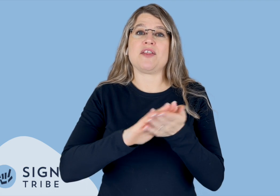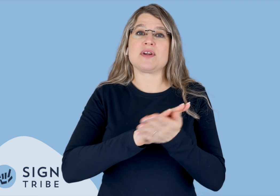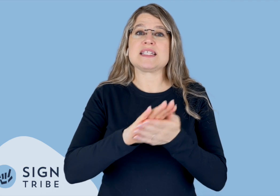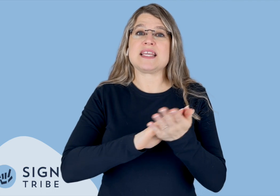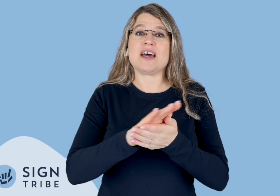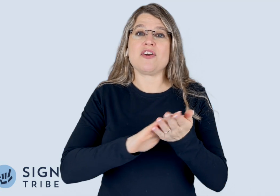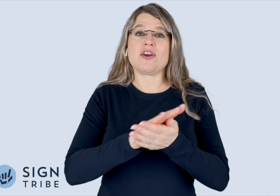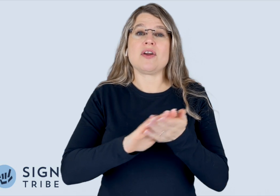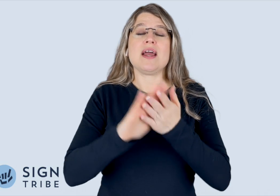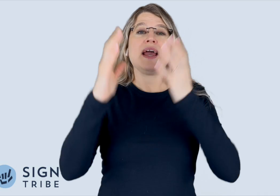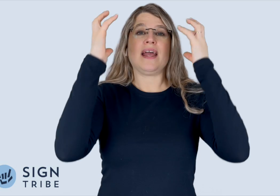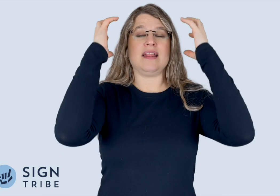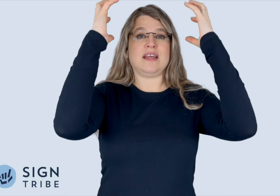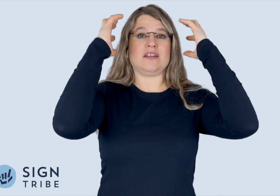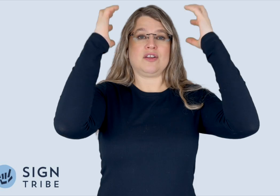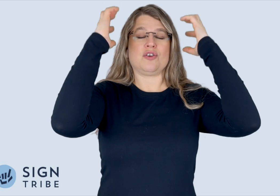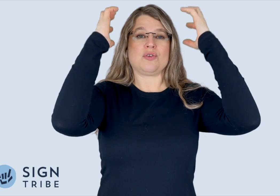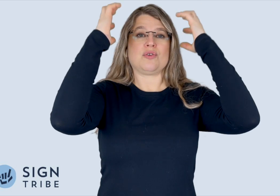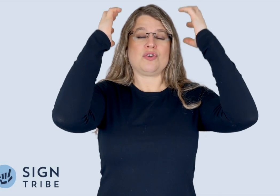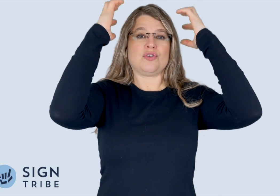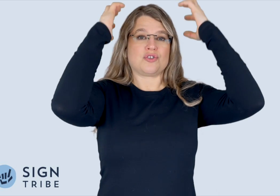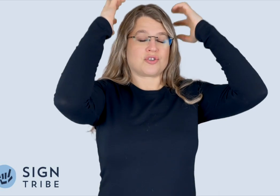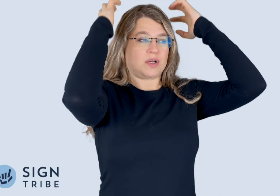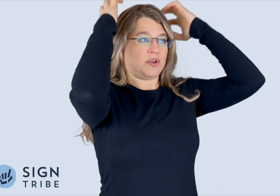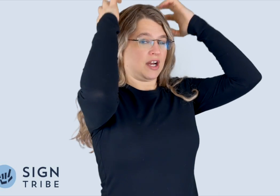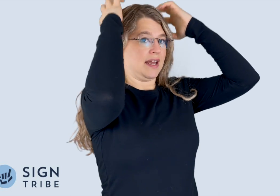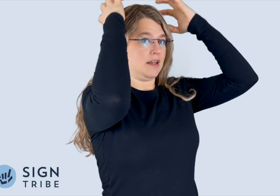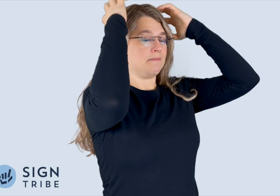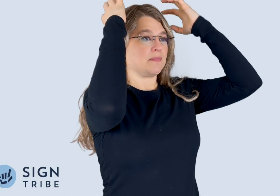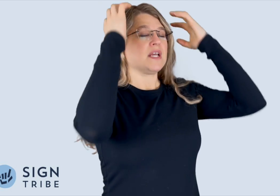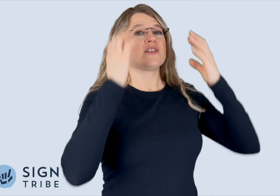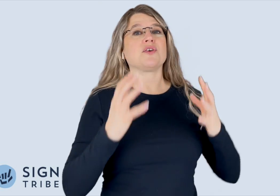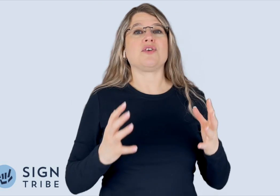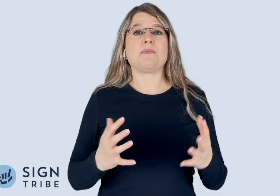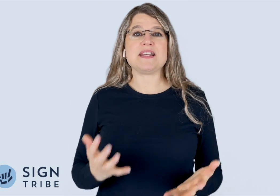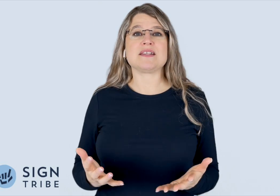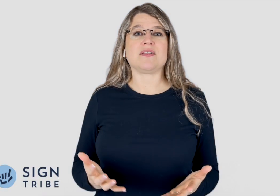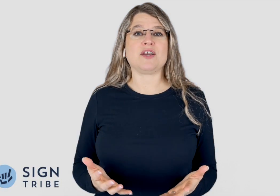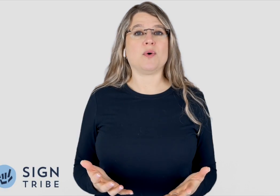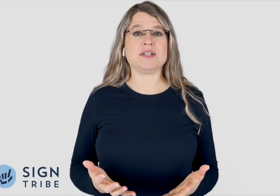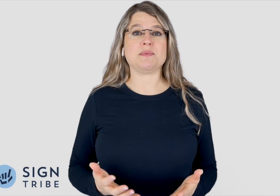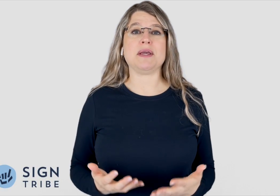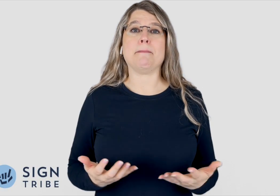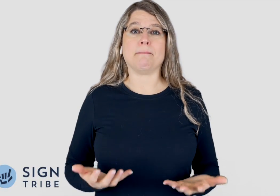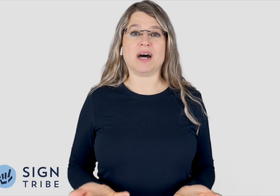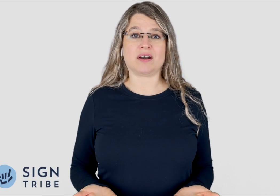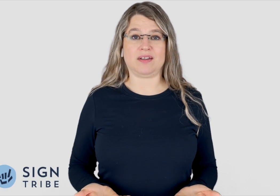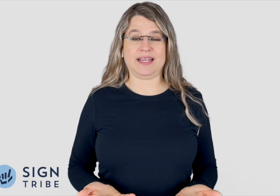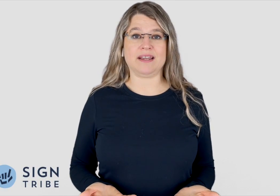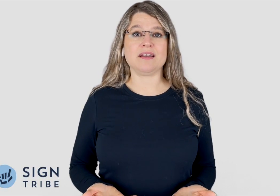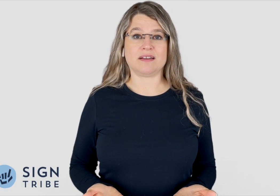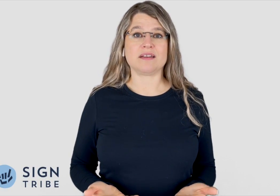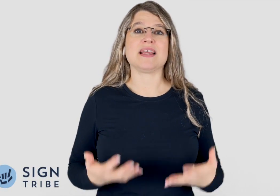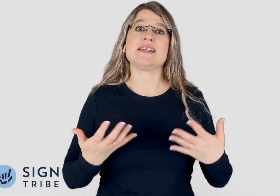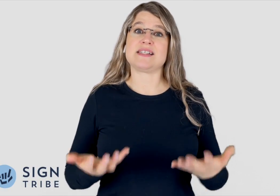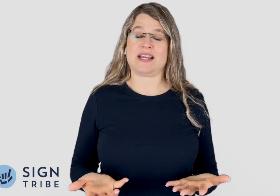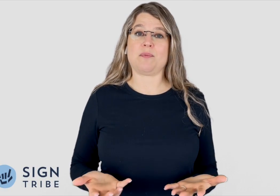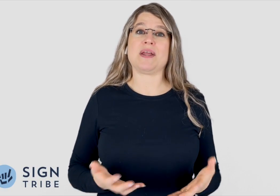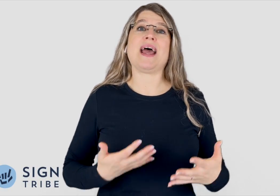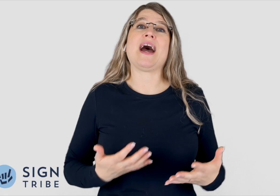it together and then scrub your head. So you're basically going to be modeling that step and how